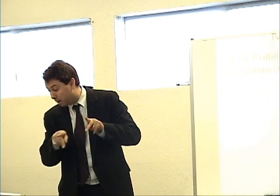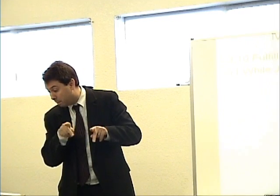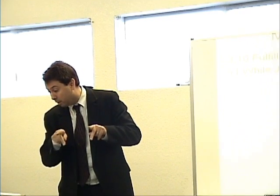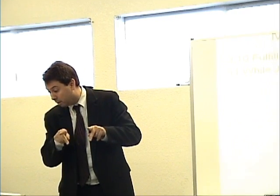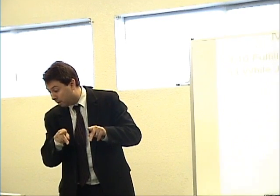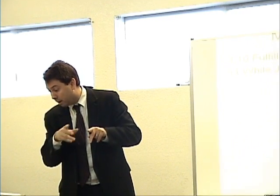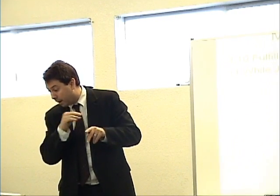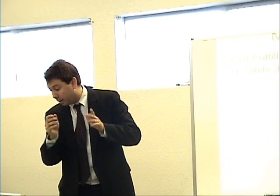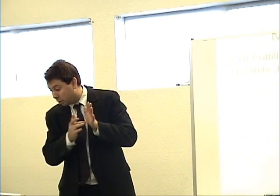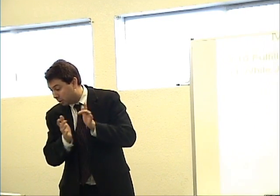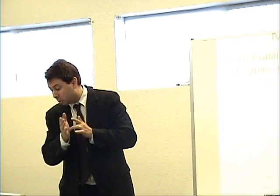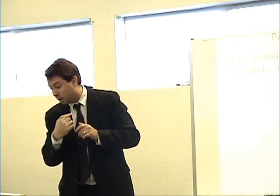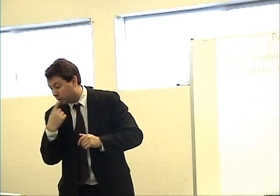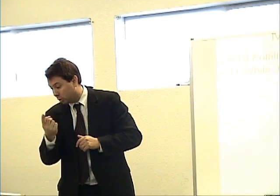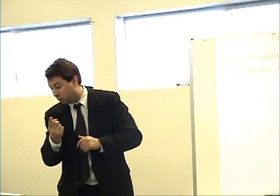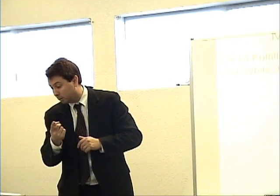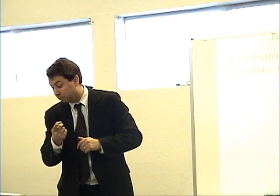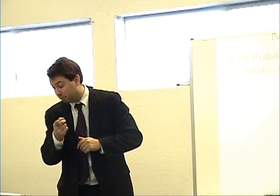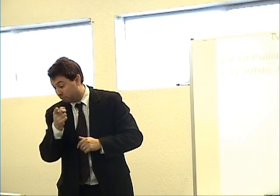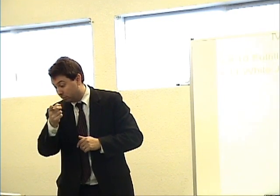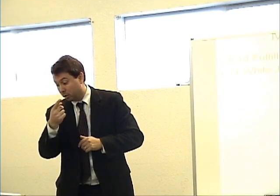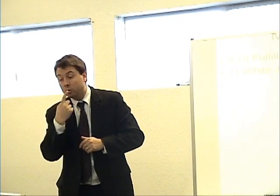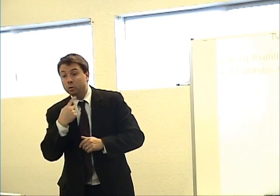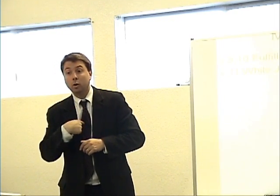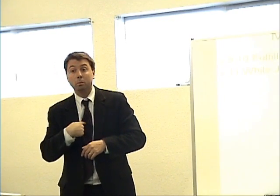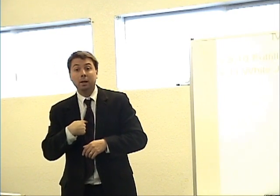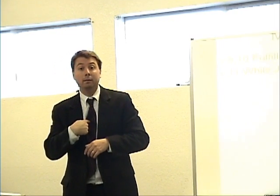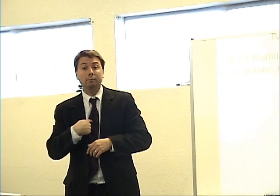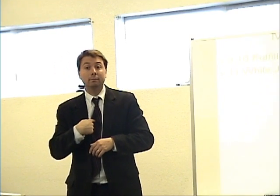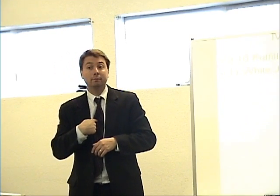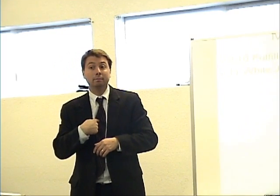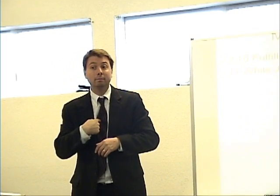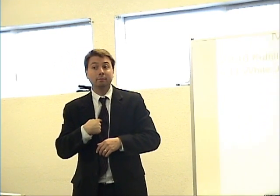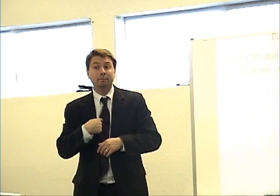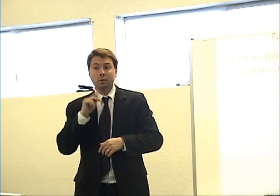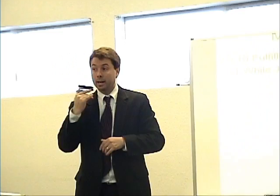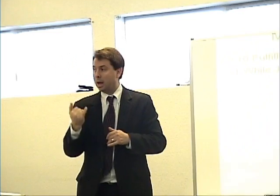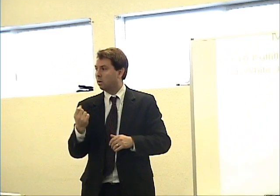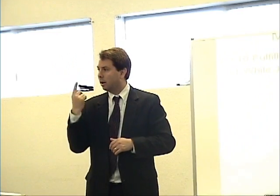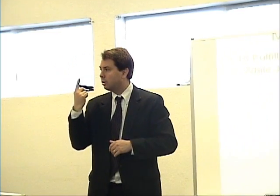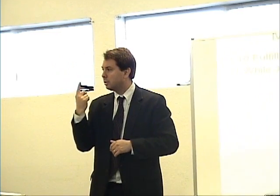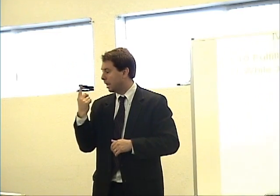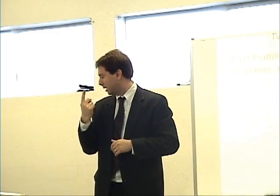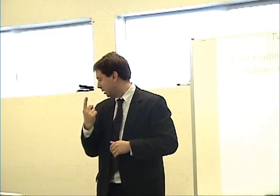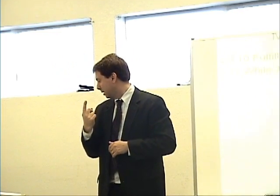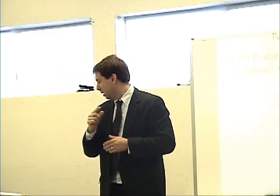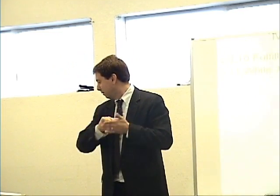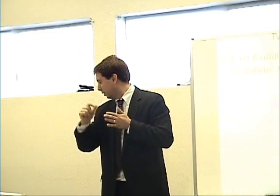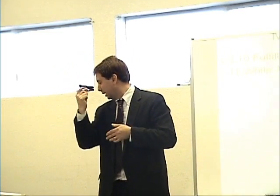people? And Jesus Christ told him, you told me. Okay, understand. Verse